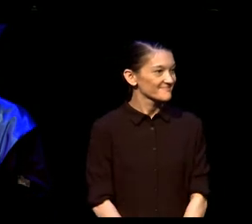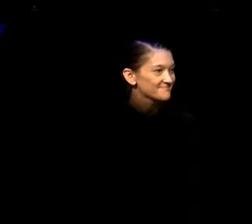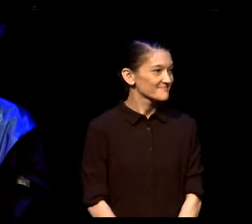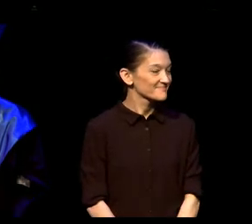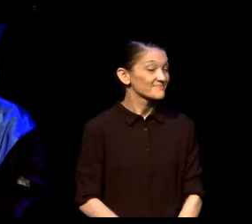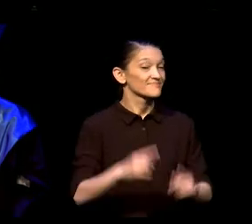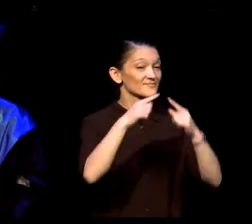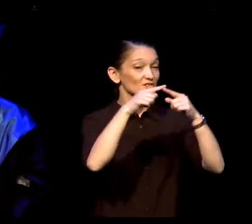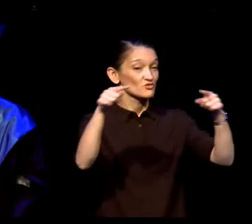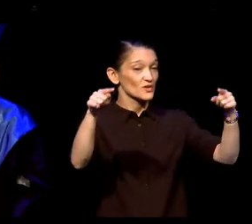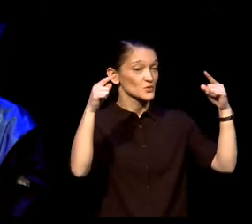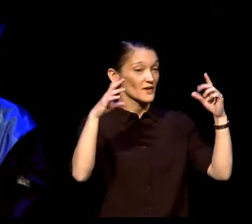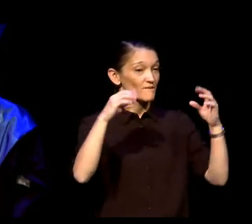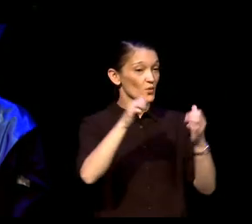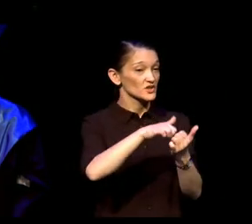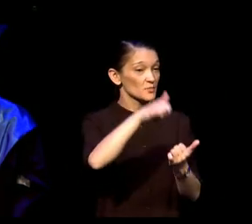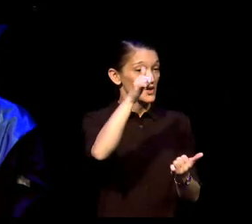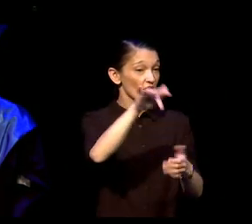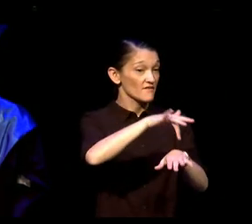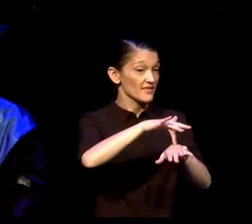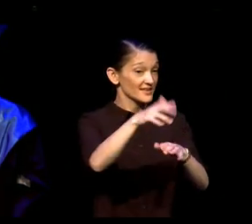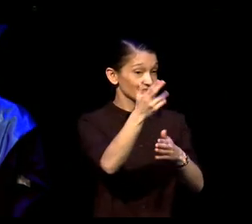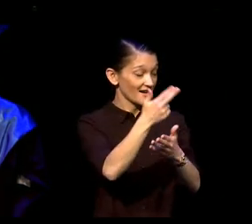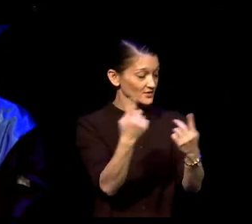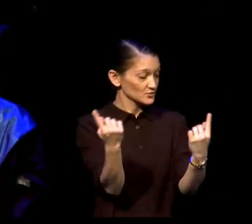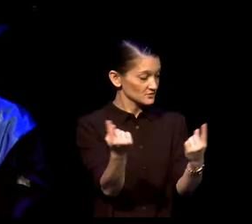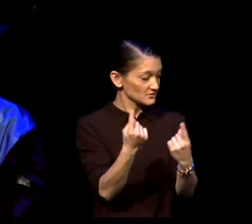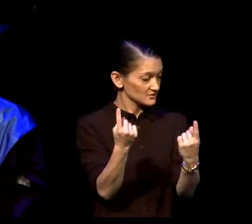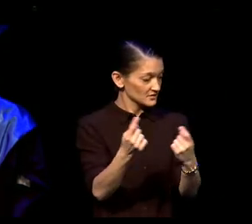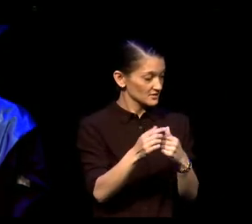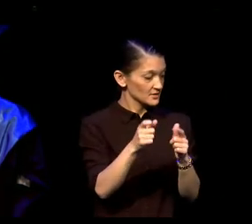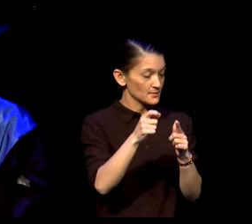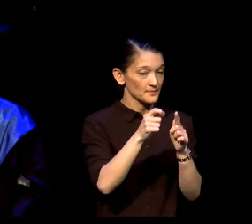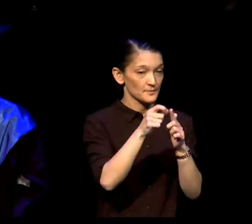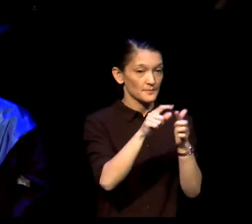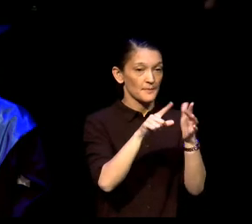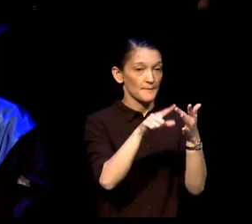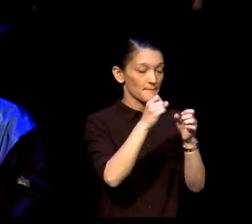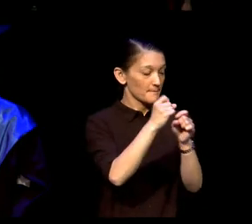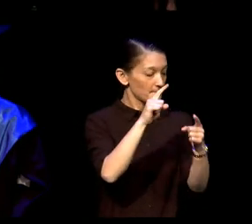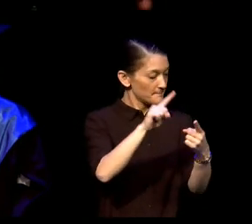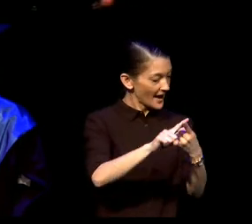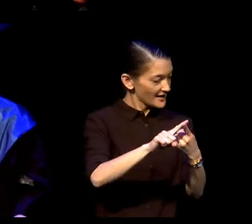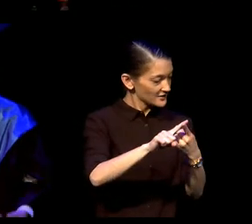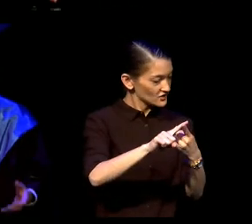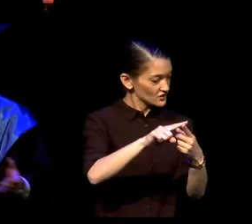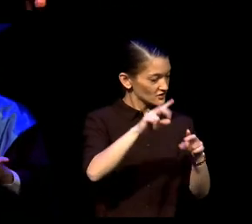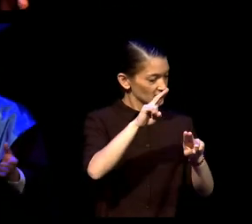The graduate for Diploma of Theatre Arts is Paige Fessenmeyer.